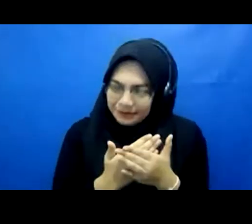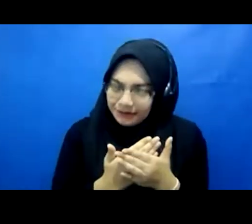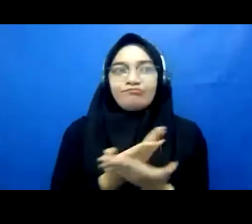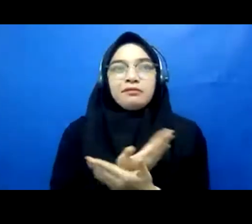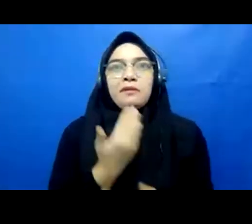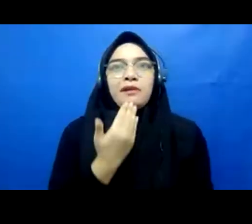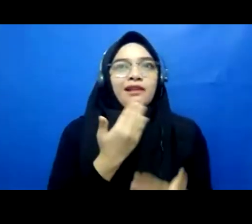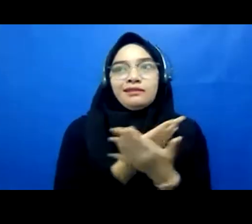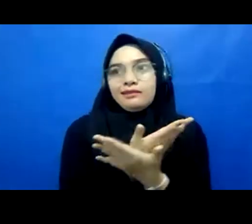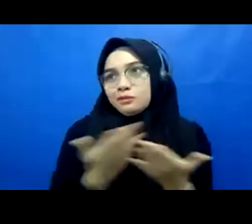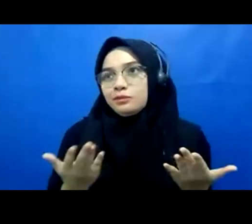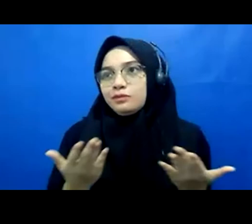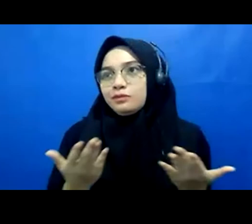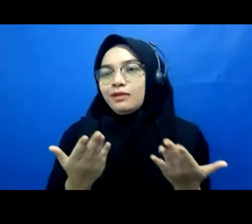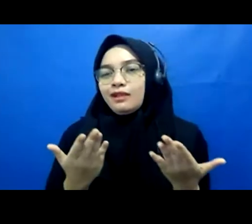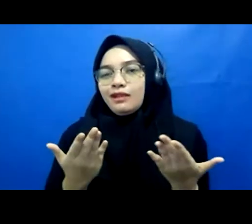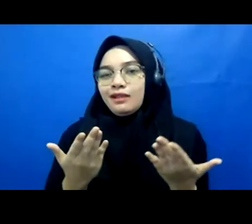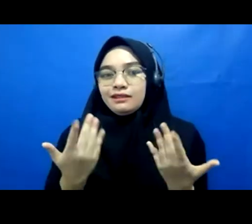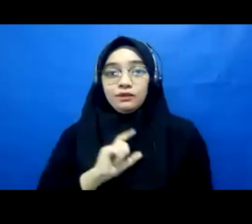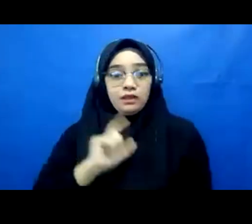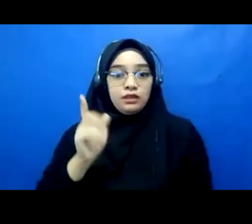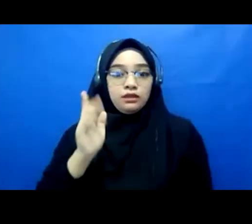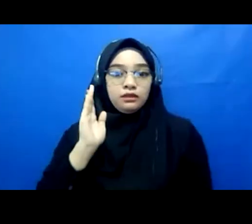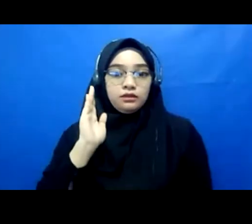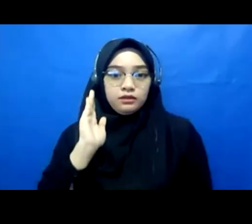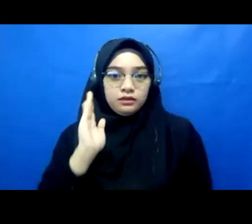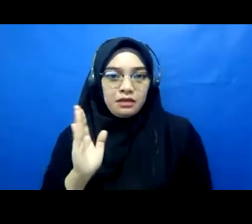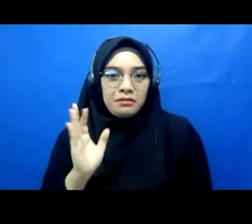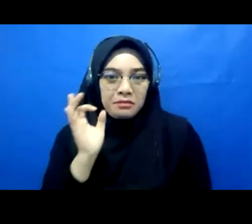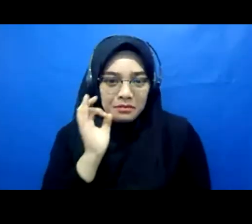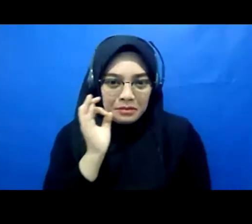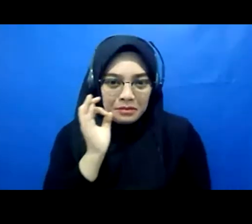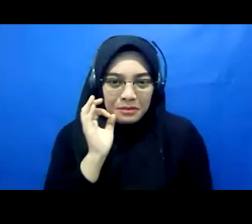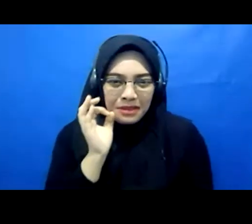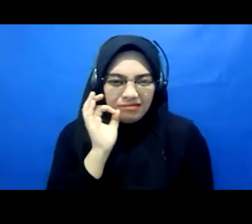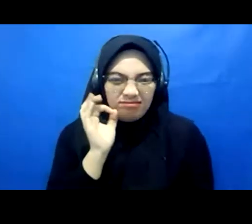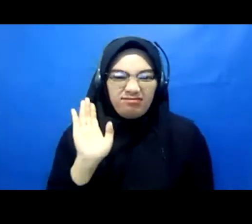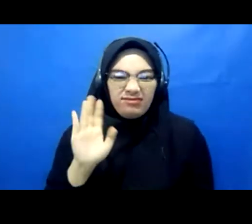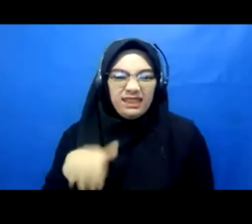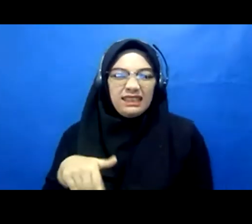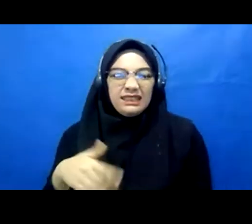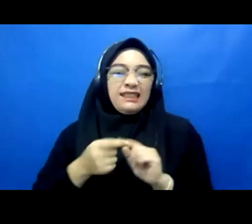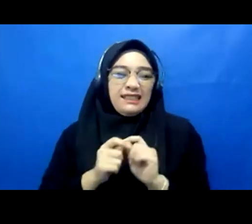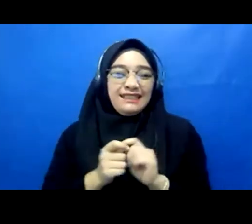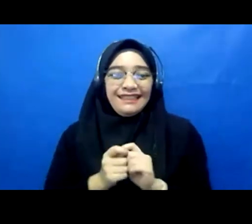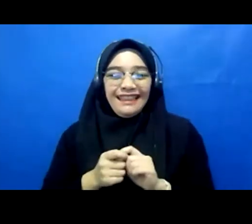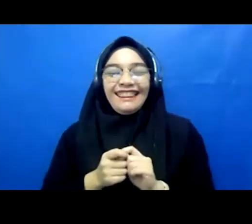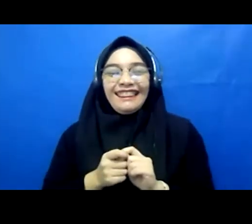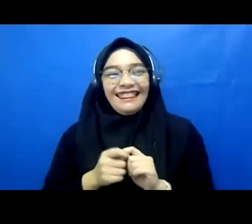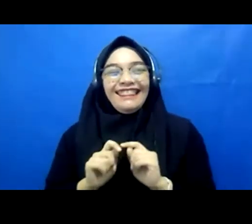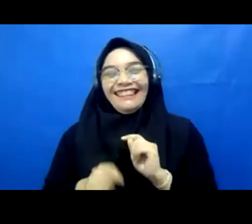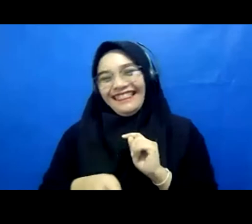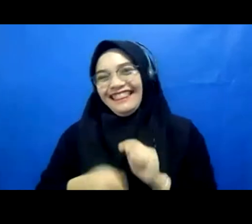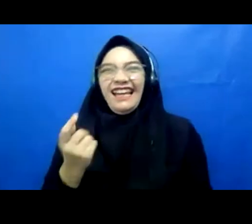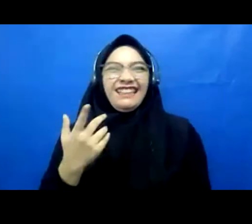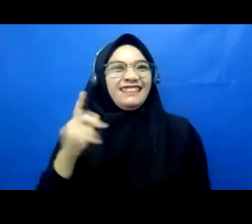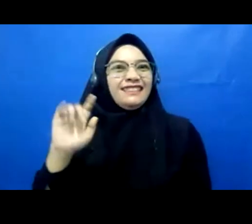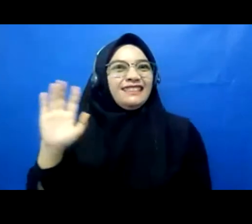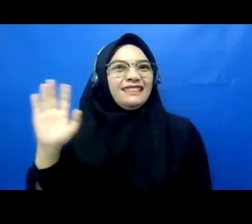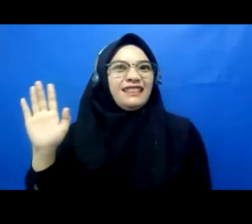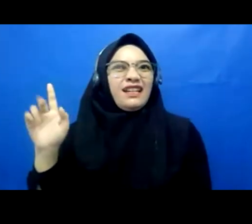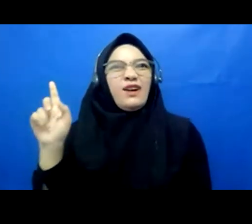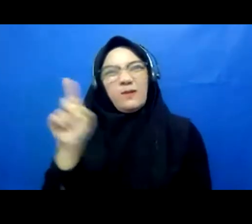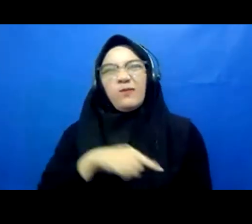I do apologize because I'm in the middle, if there's music disturbance, I'm in the middle of my son's wedding rehearsal. I got the 2 o'clock